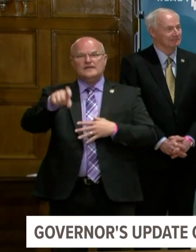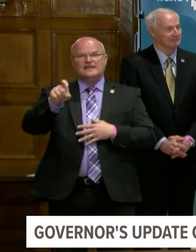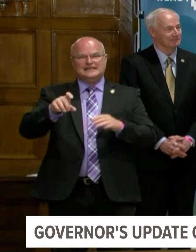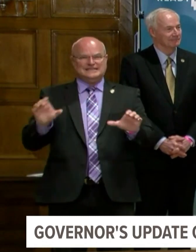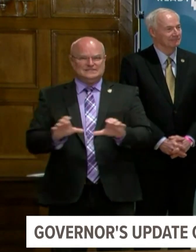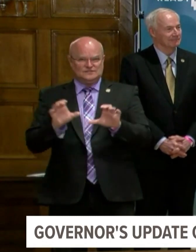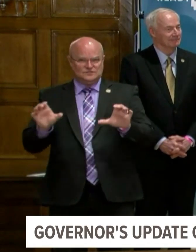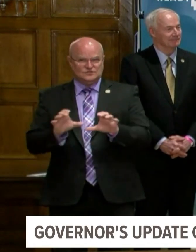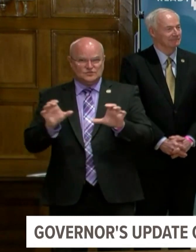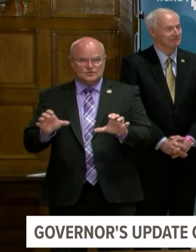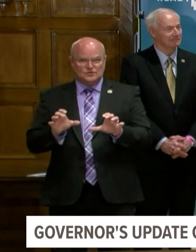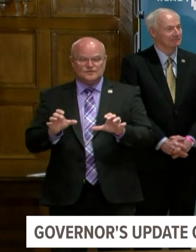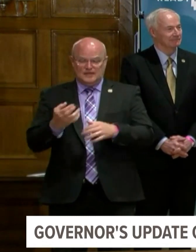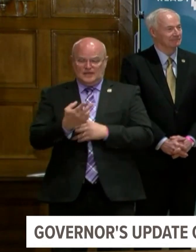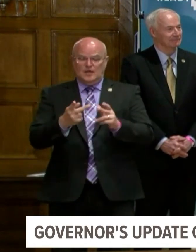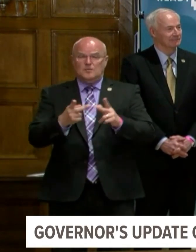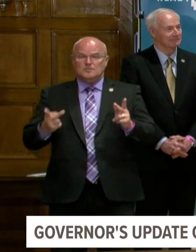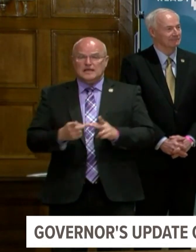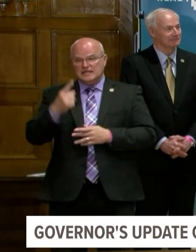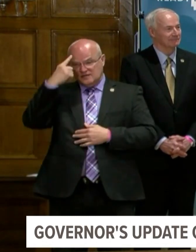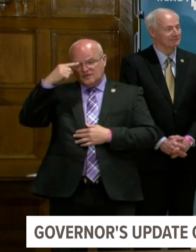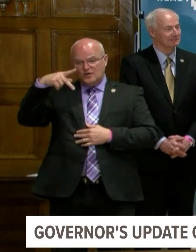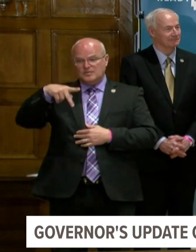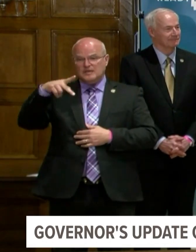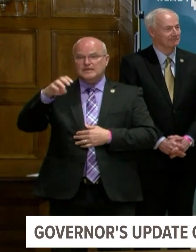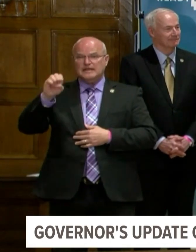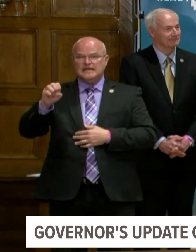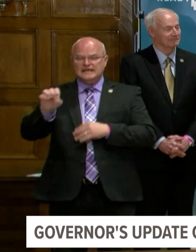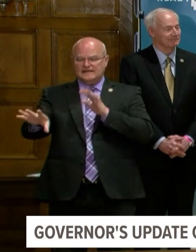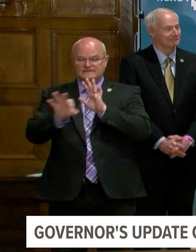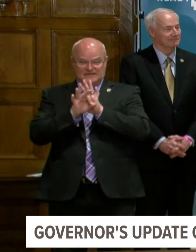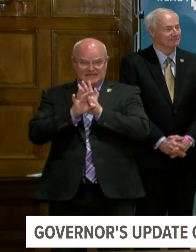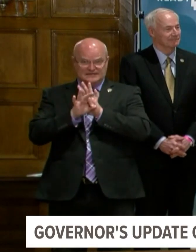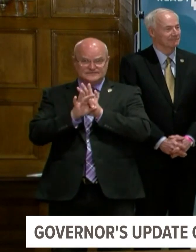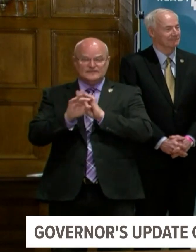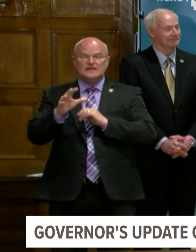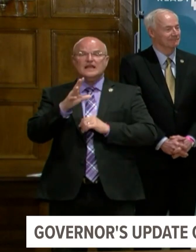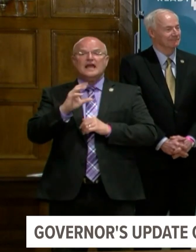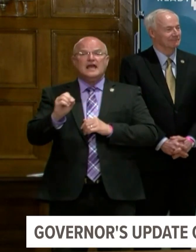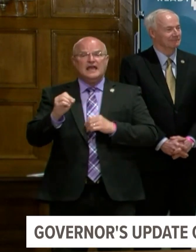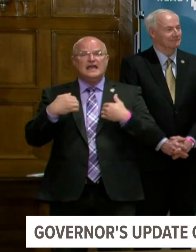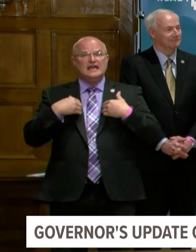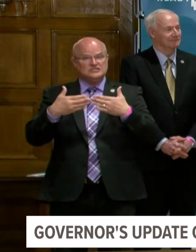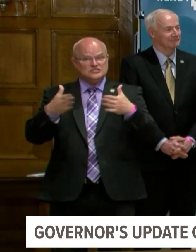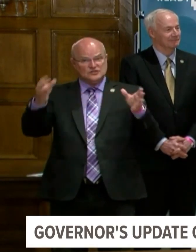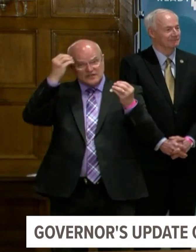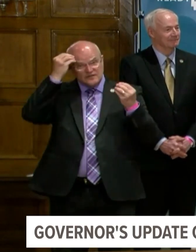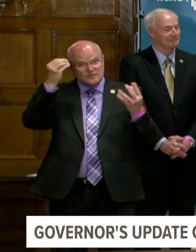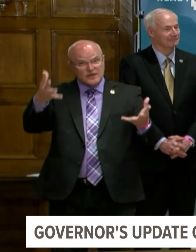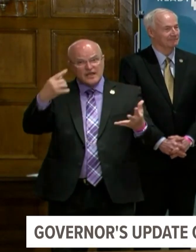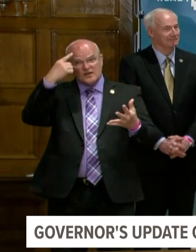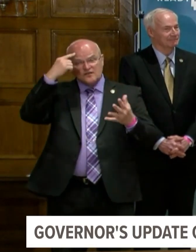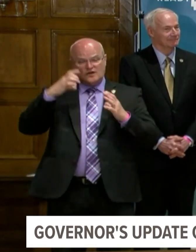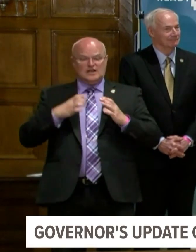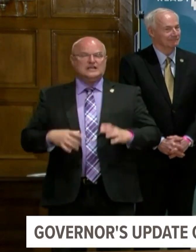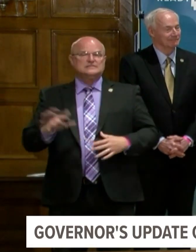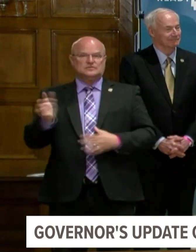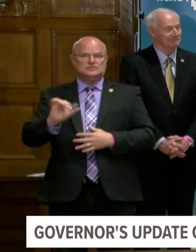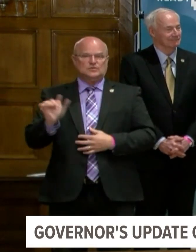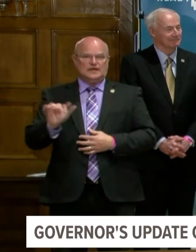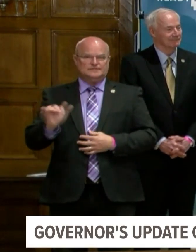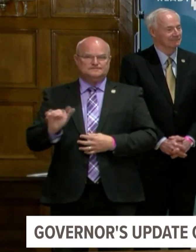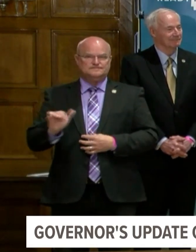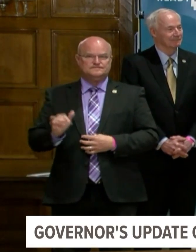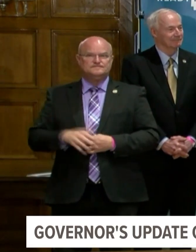need to do. There's sources for PPE where they can go and source that. And there's general information for customers as well